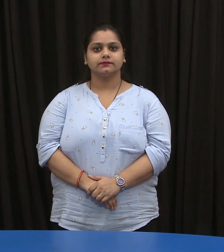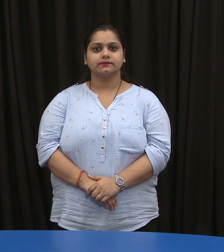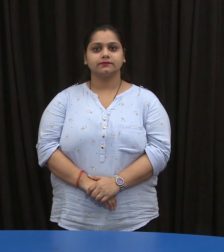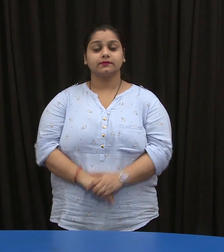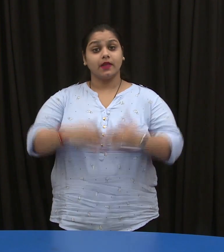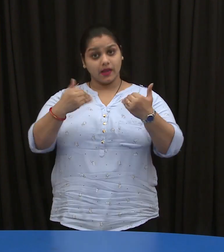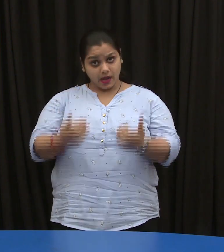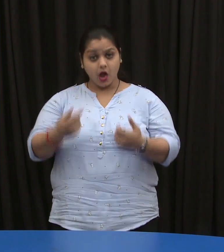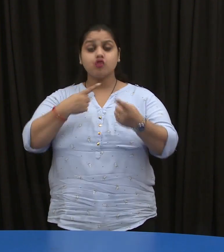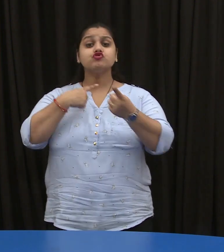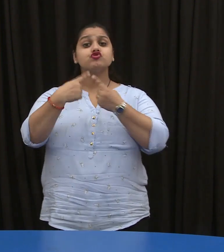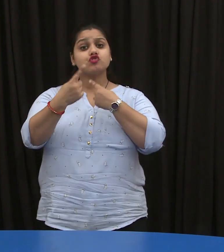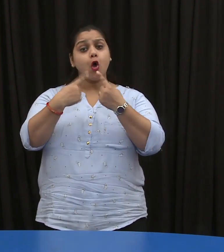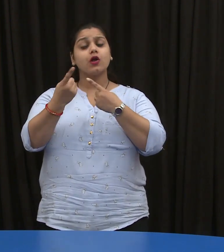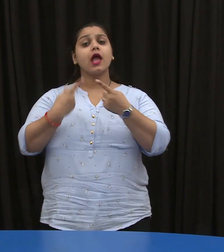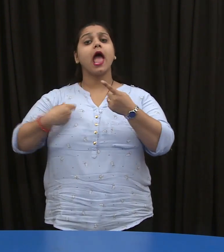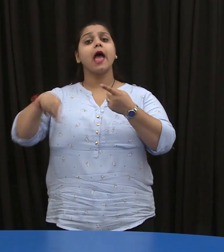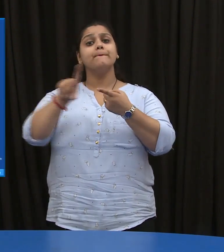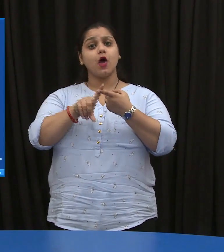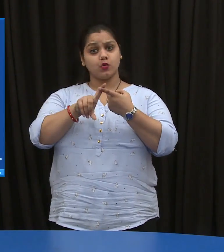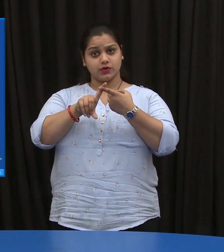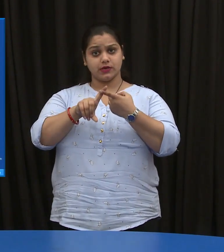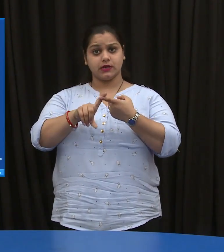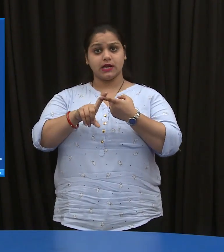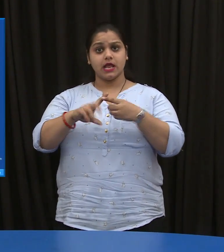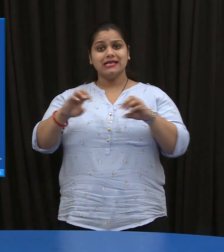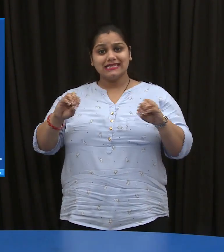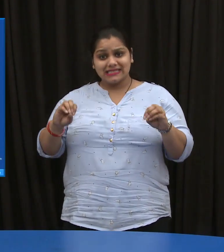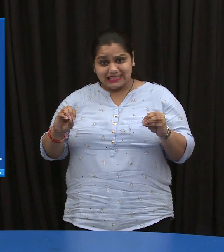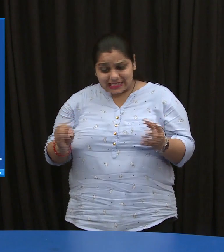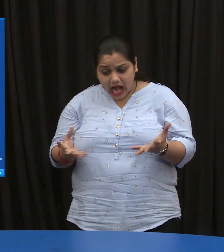Now we will talk about starting a program.